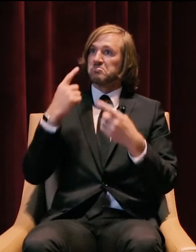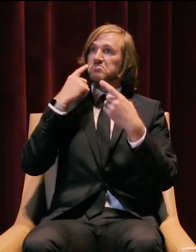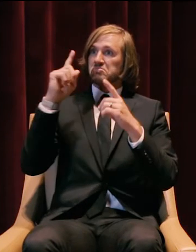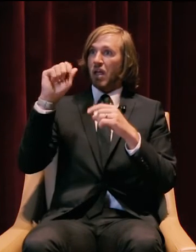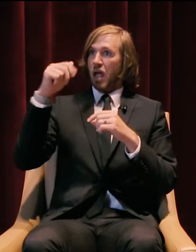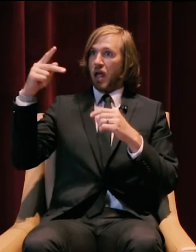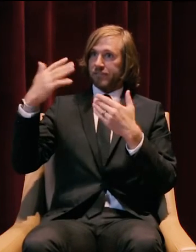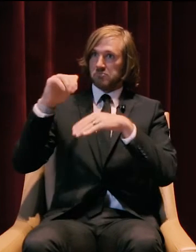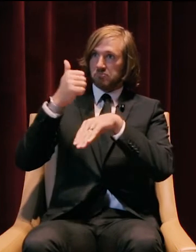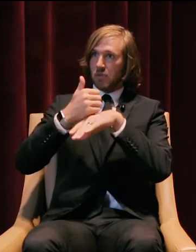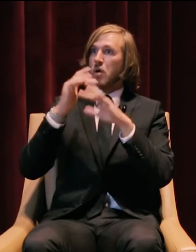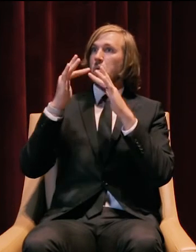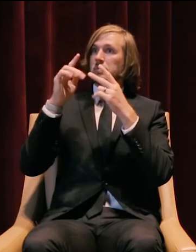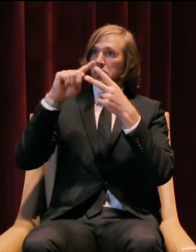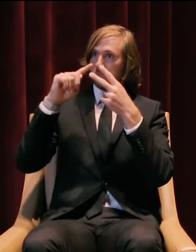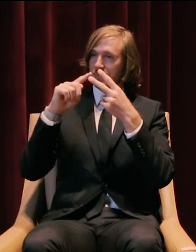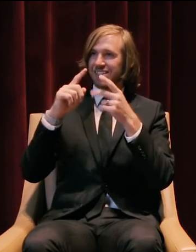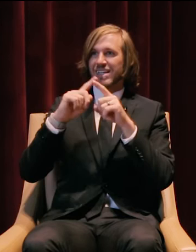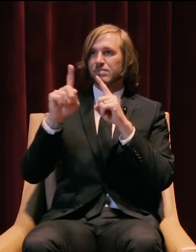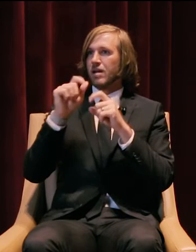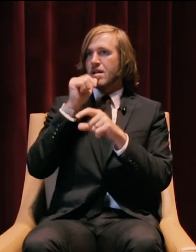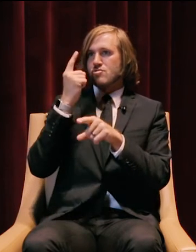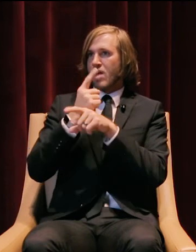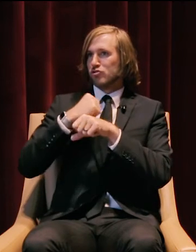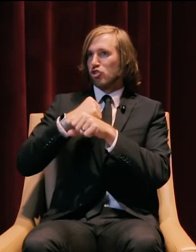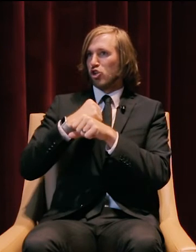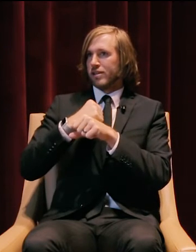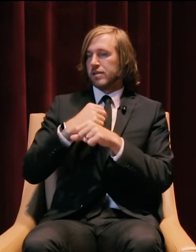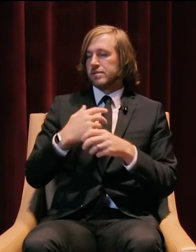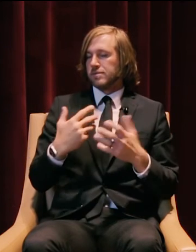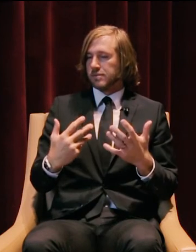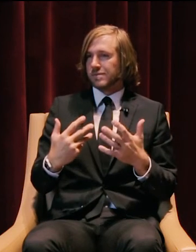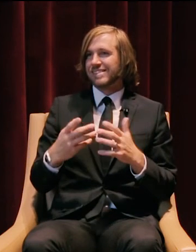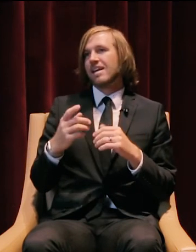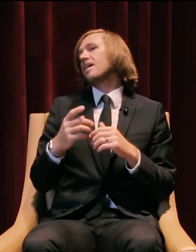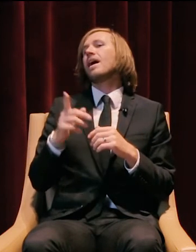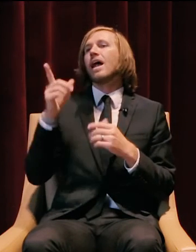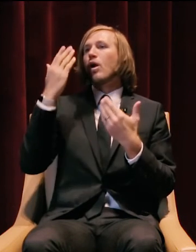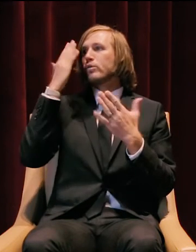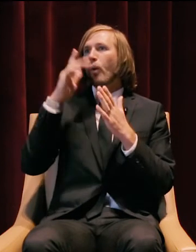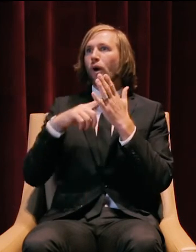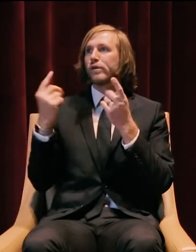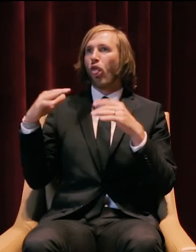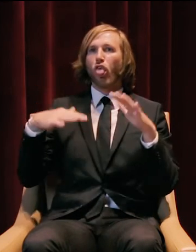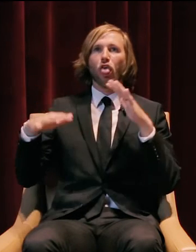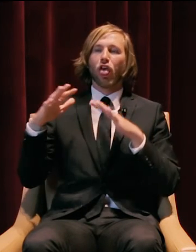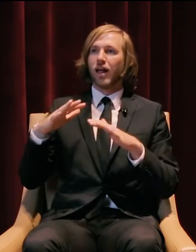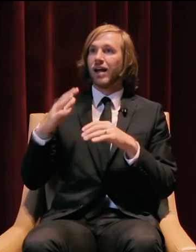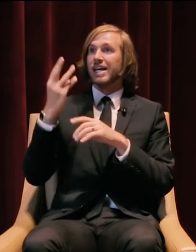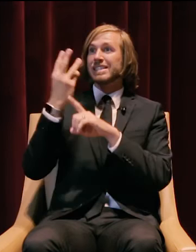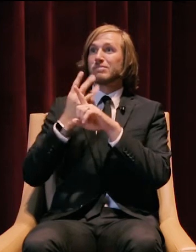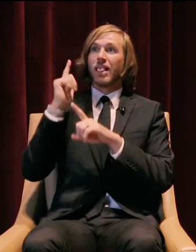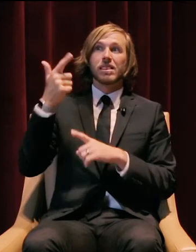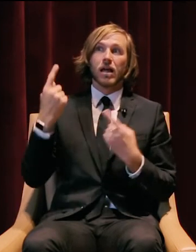successful app and the website, but it didn't have the correct security. They didn't know essentially what they were doing. About 6